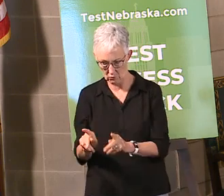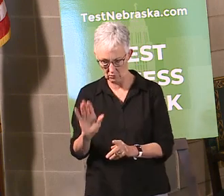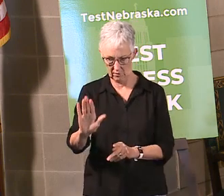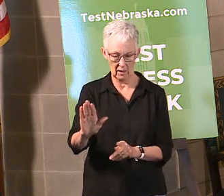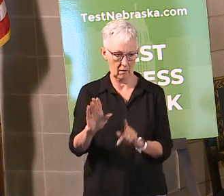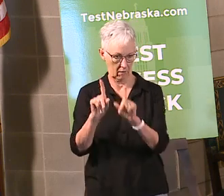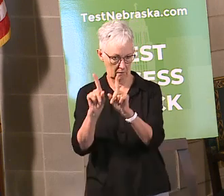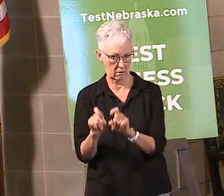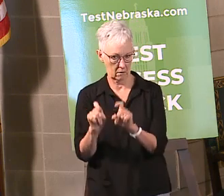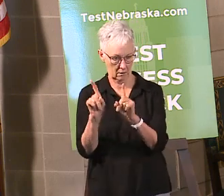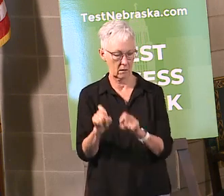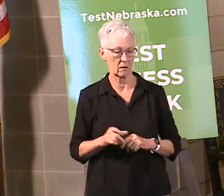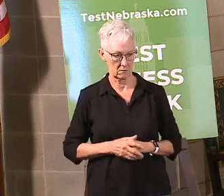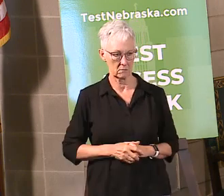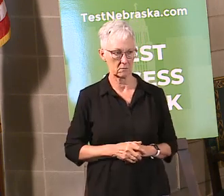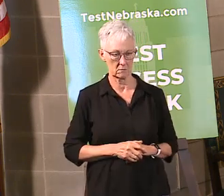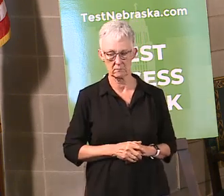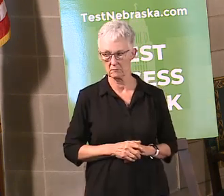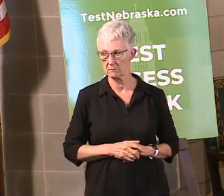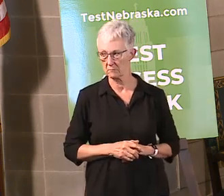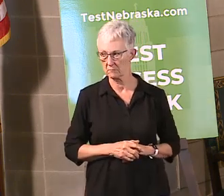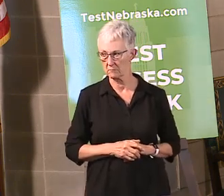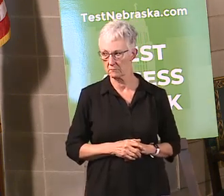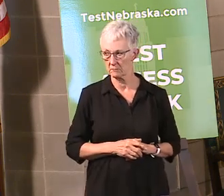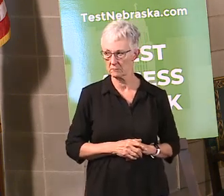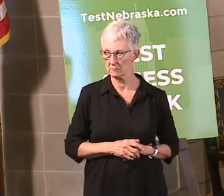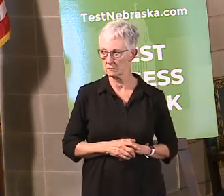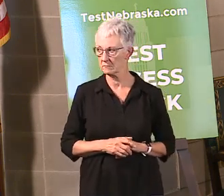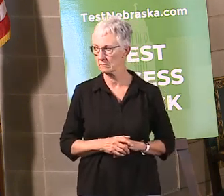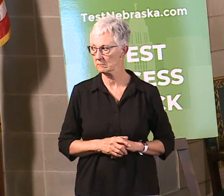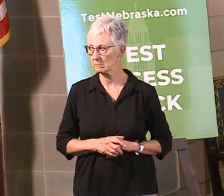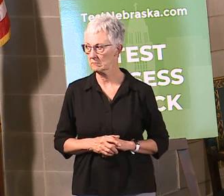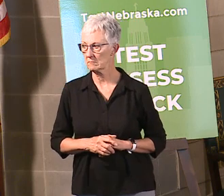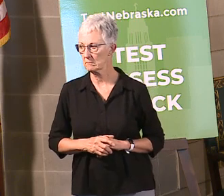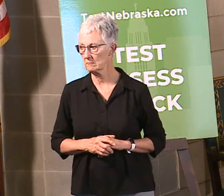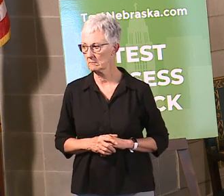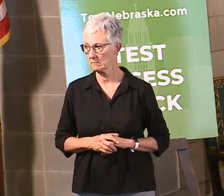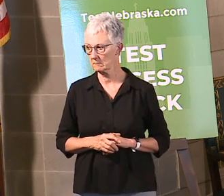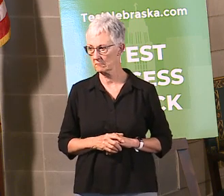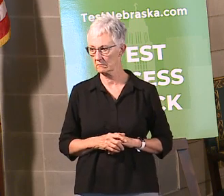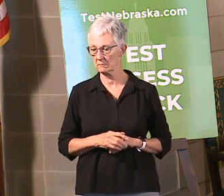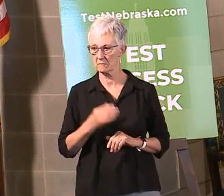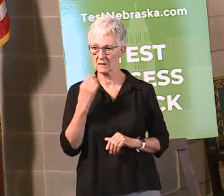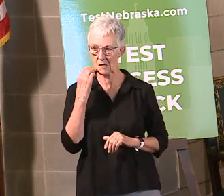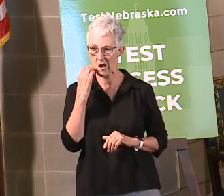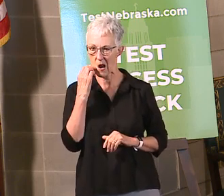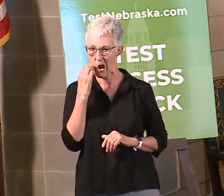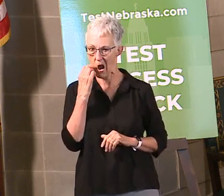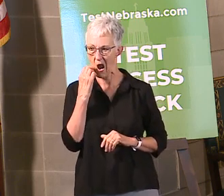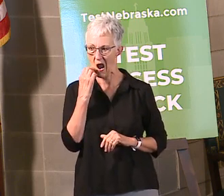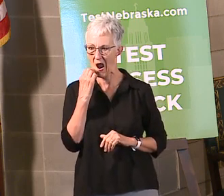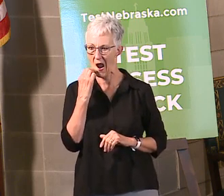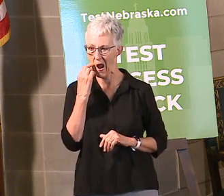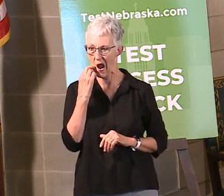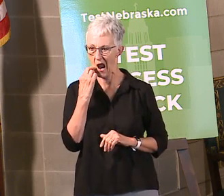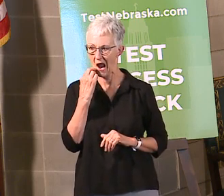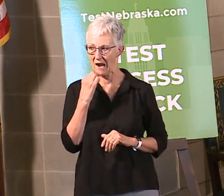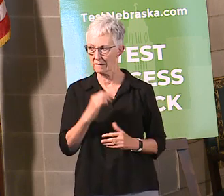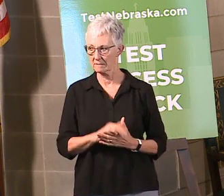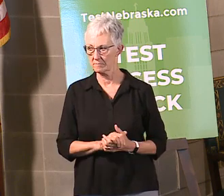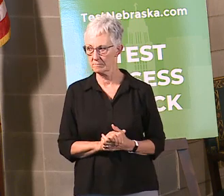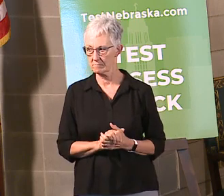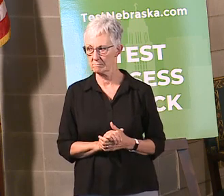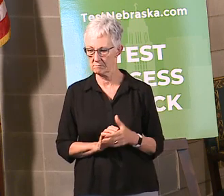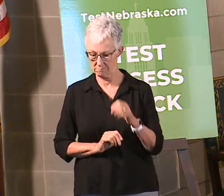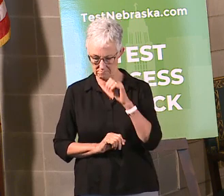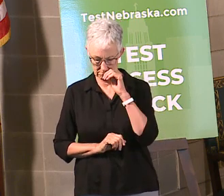whoever would set up for the regular Test Nebraska. Bill Shammer, 1011, wants to know if we have guidance on large indoor facilities that aren't partitioned. For example,